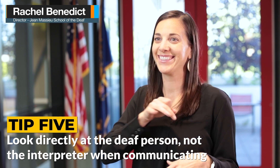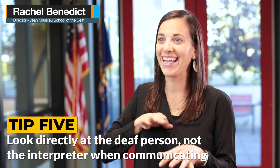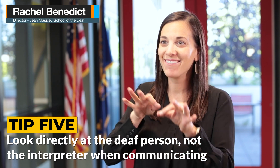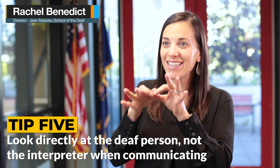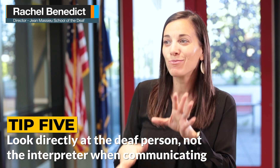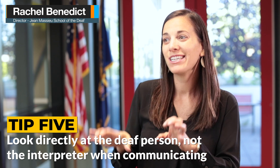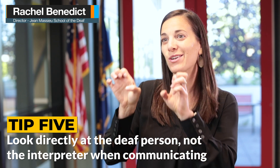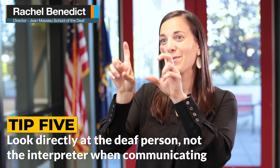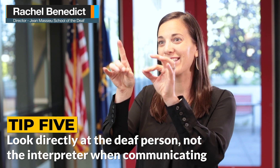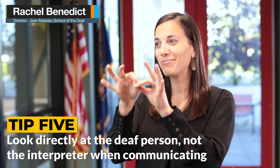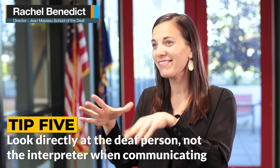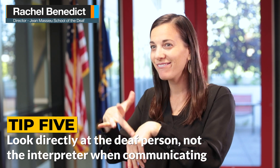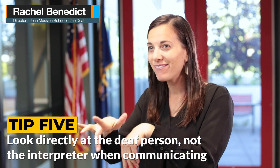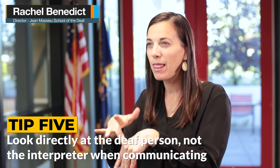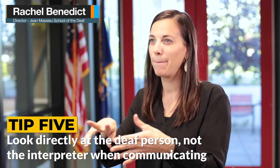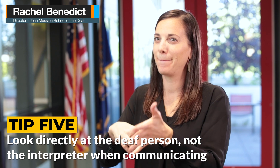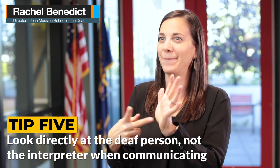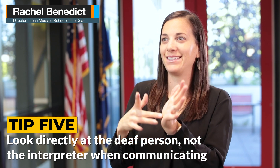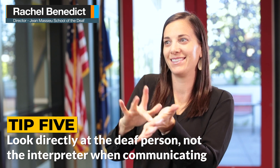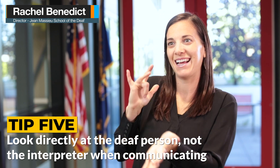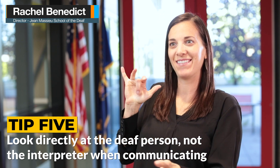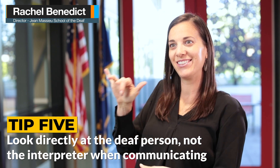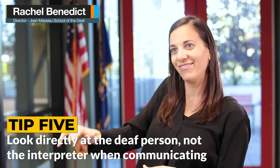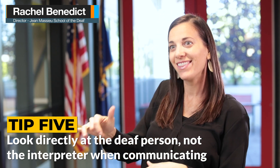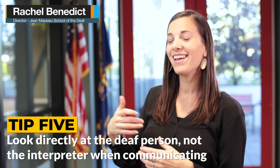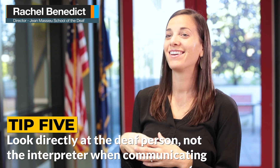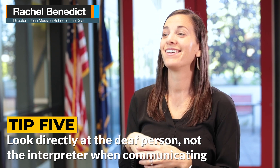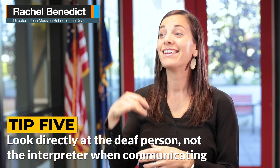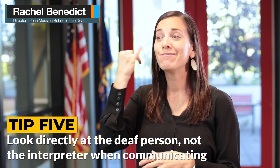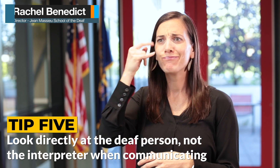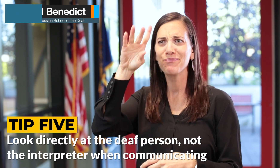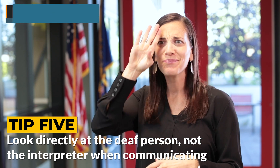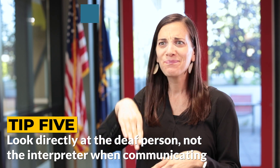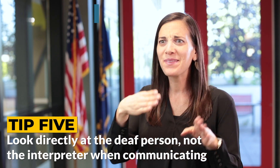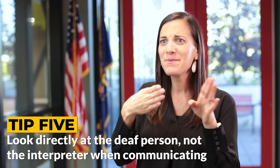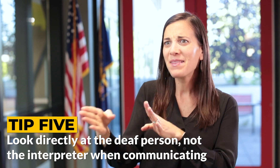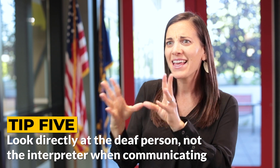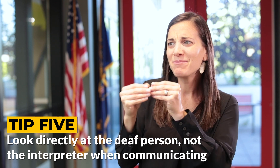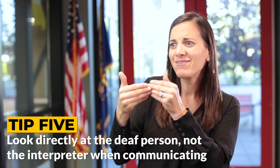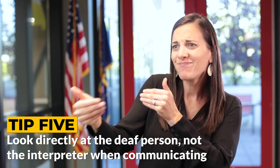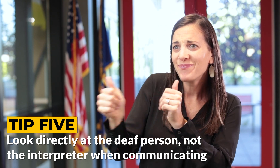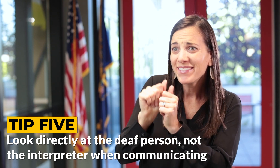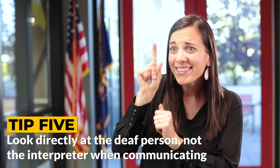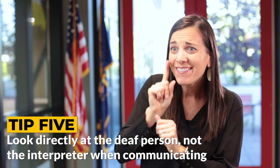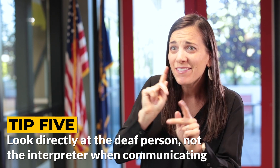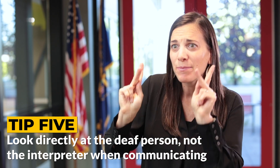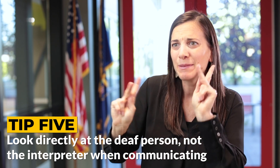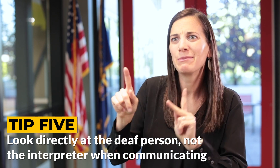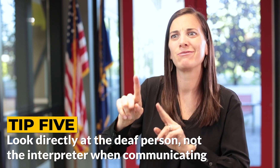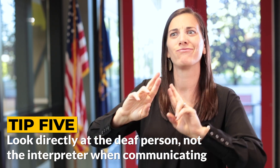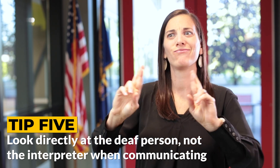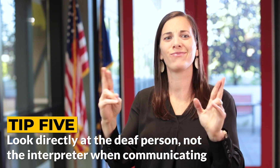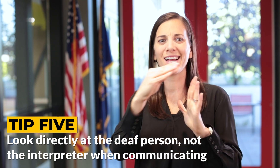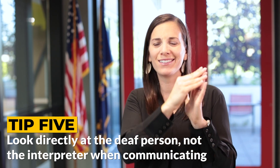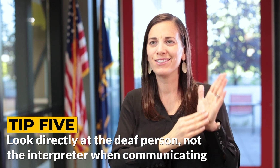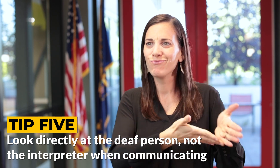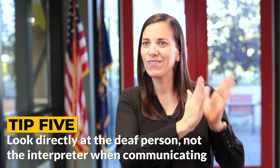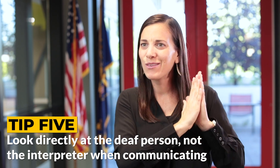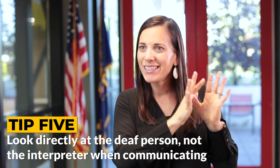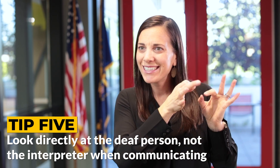have staff interpreters available, and so take advantage of that. If you have a planned meeting ahead of time,